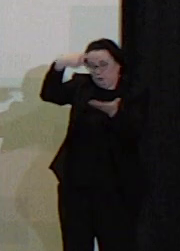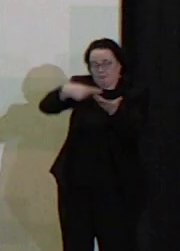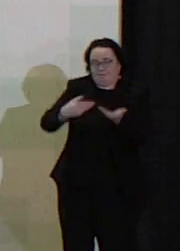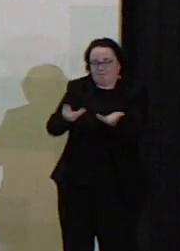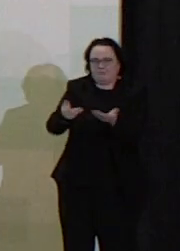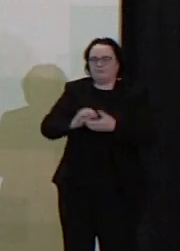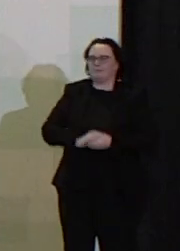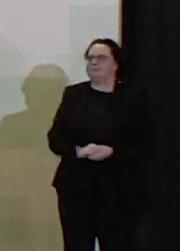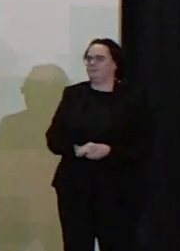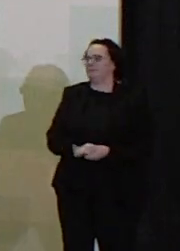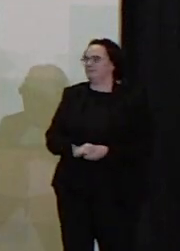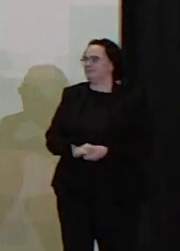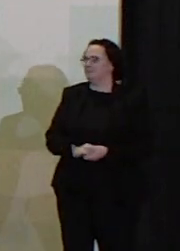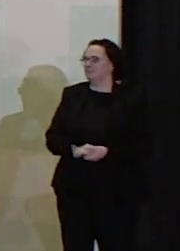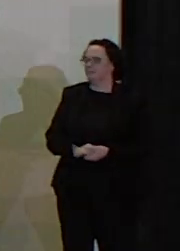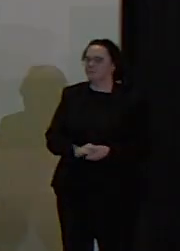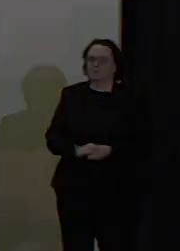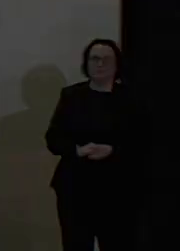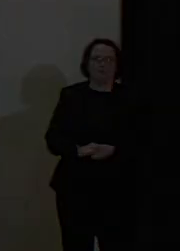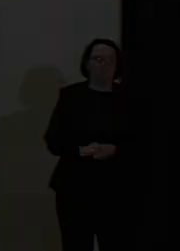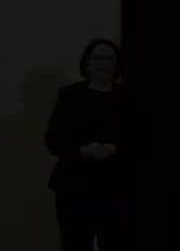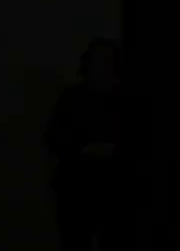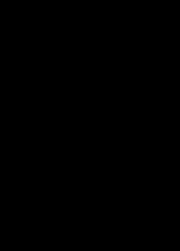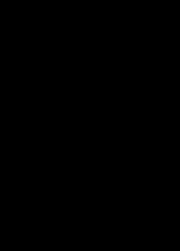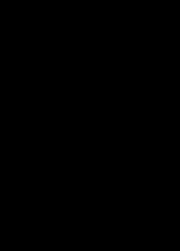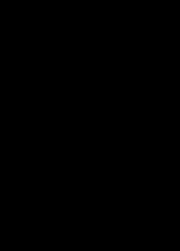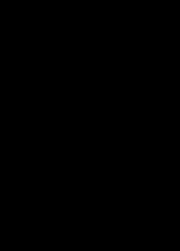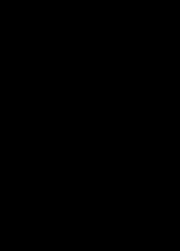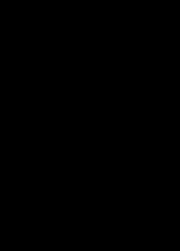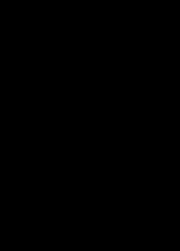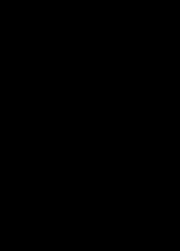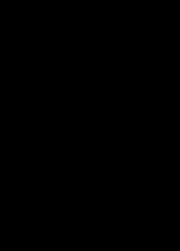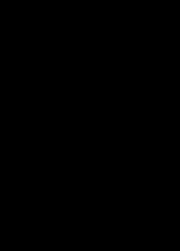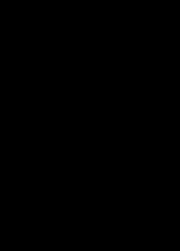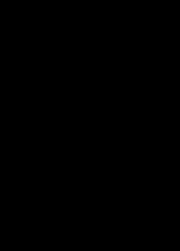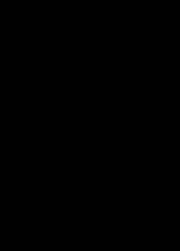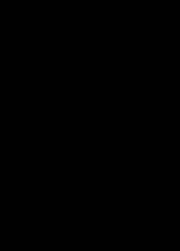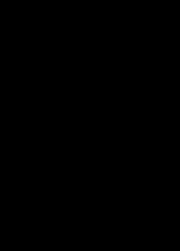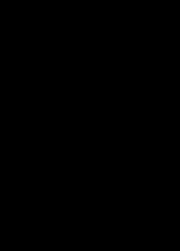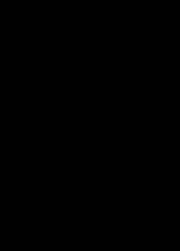So